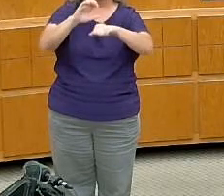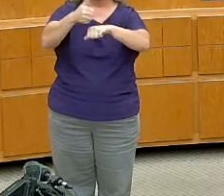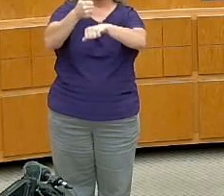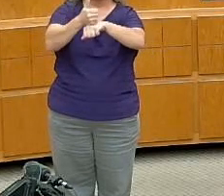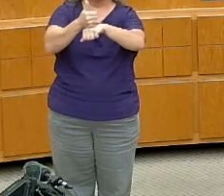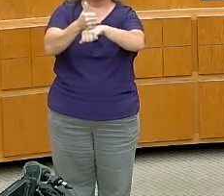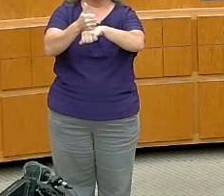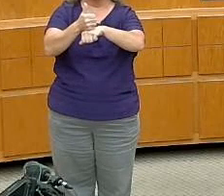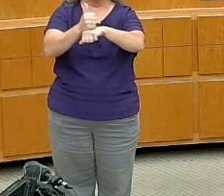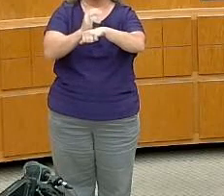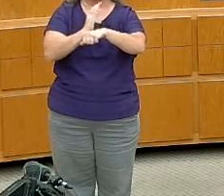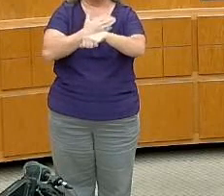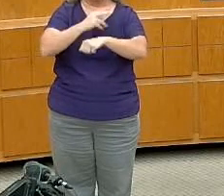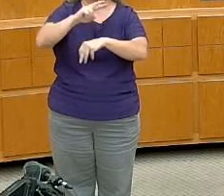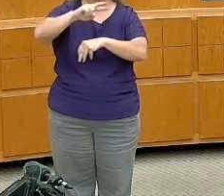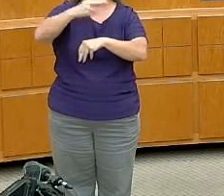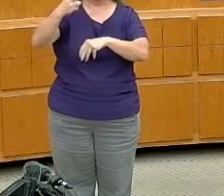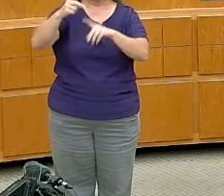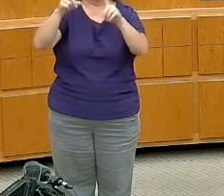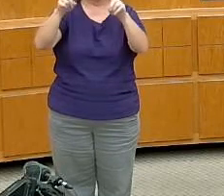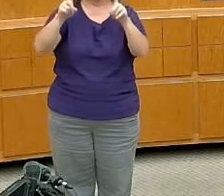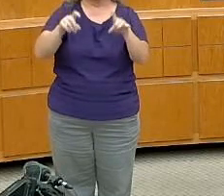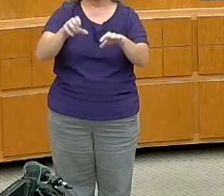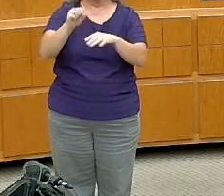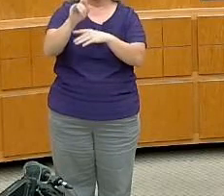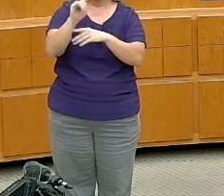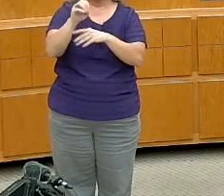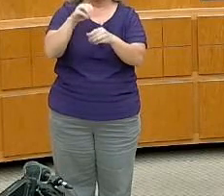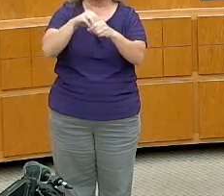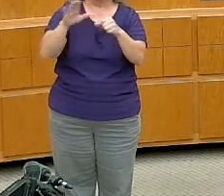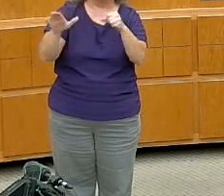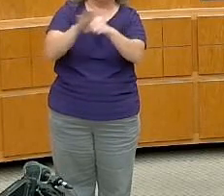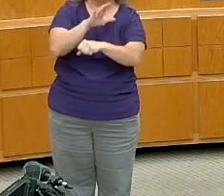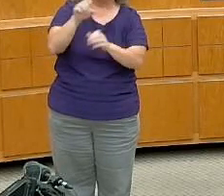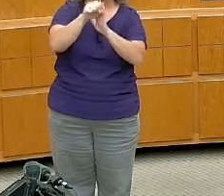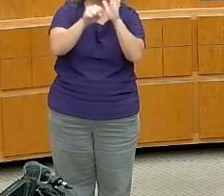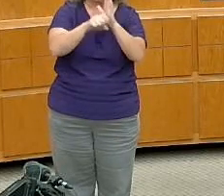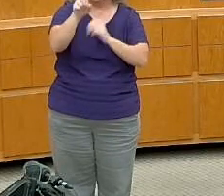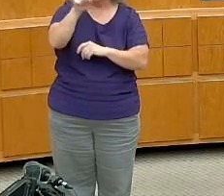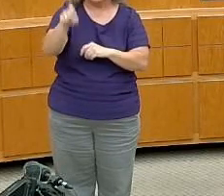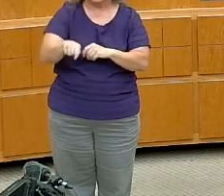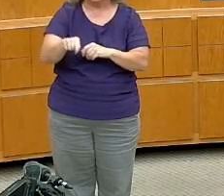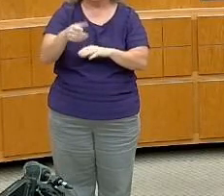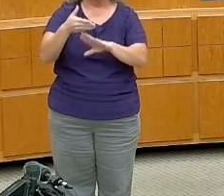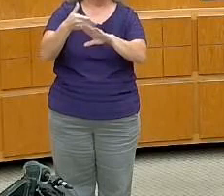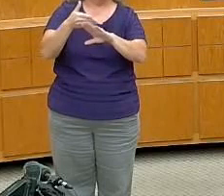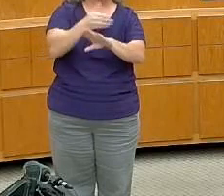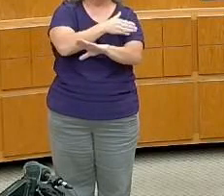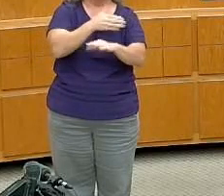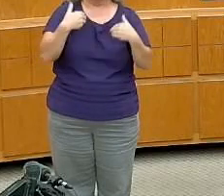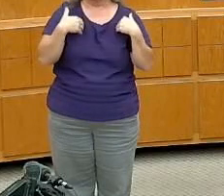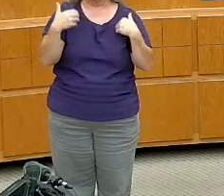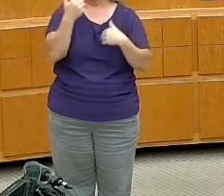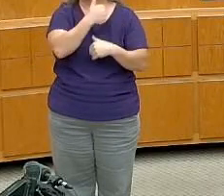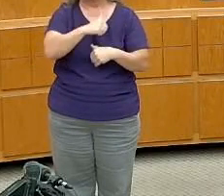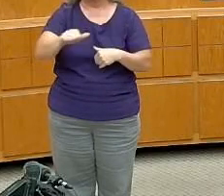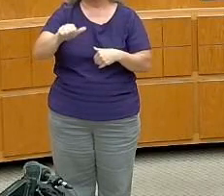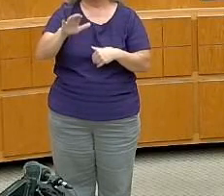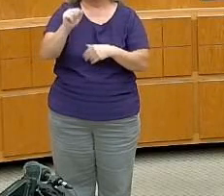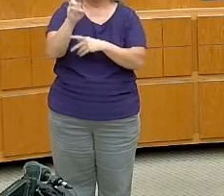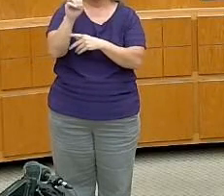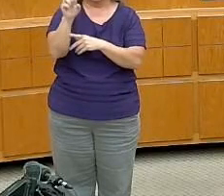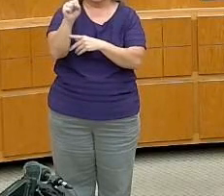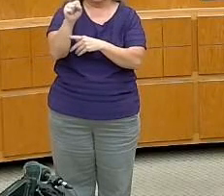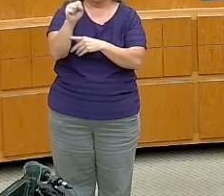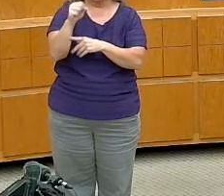the second testing site in the state of Texas prior to having any cases diagnosed at all. We were